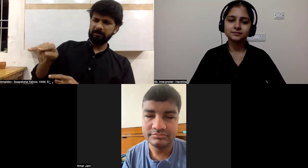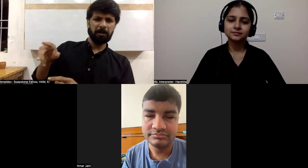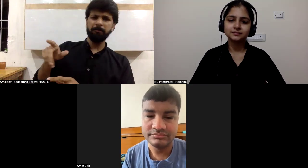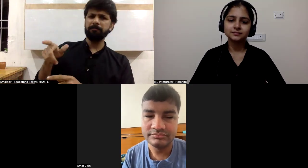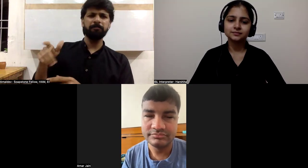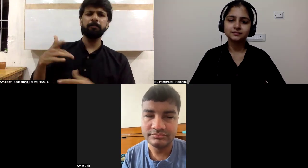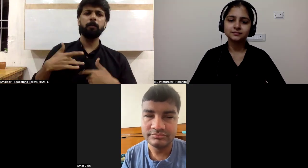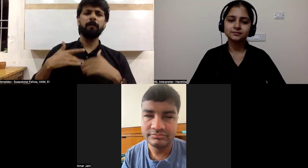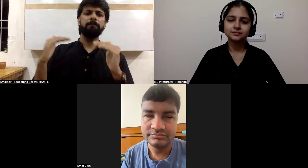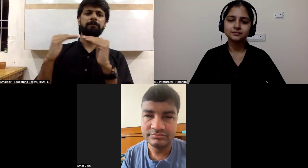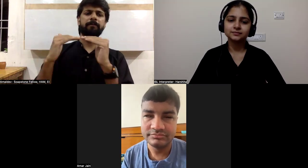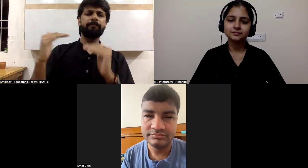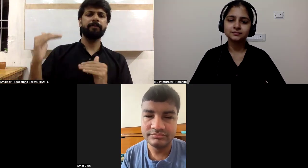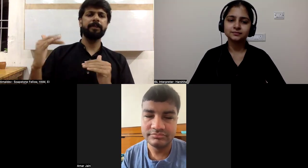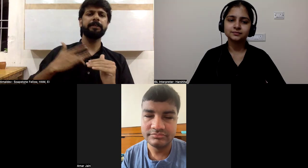society? And